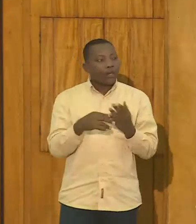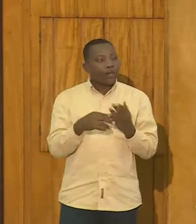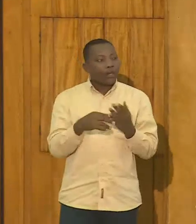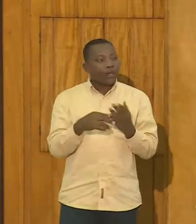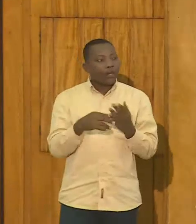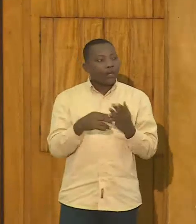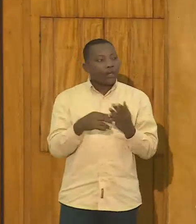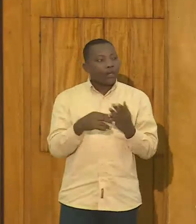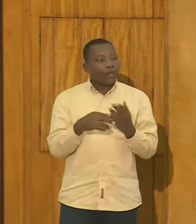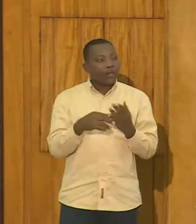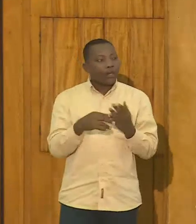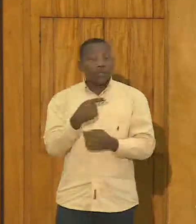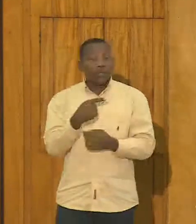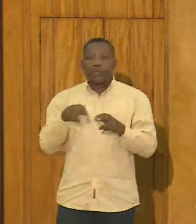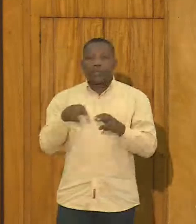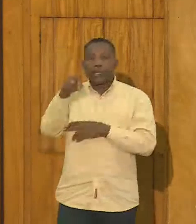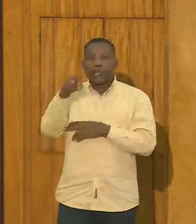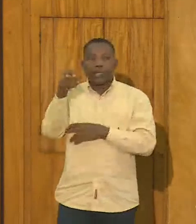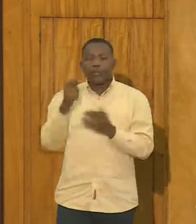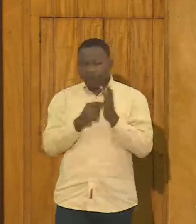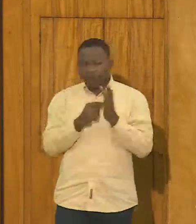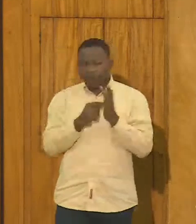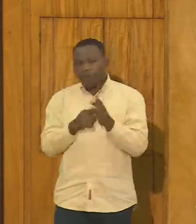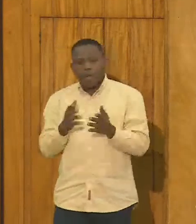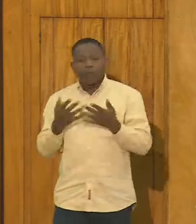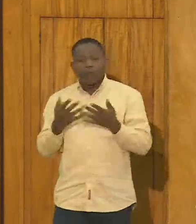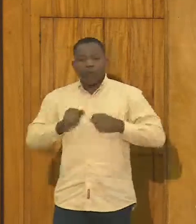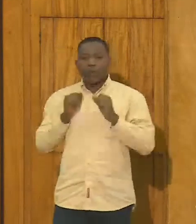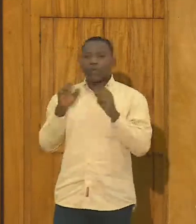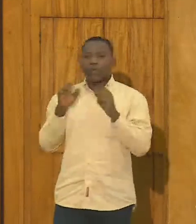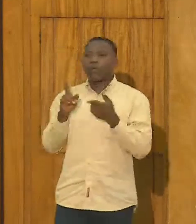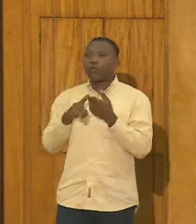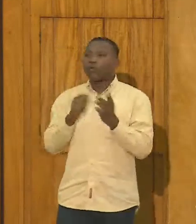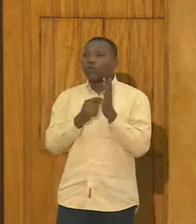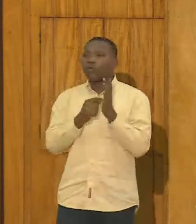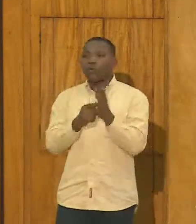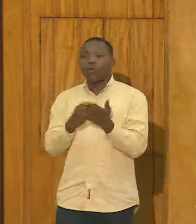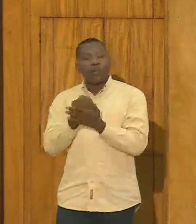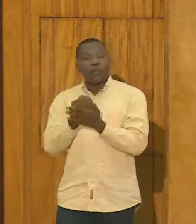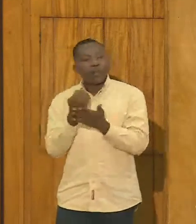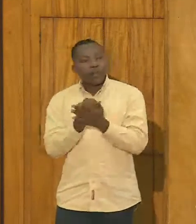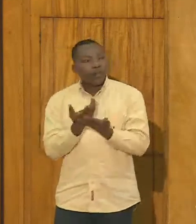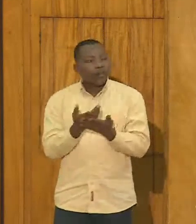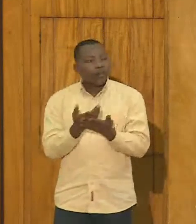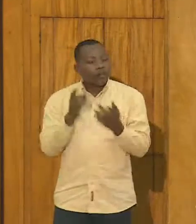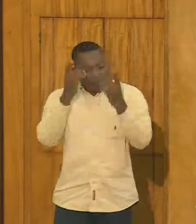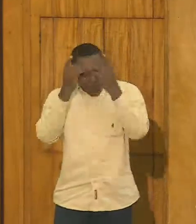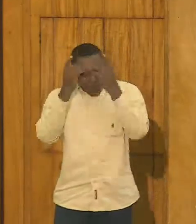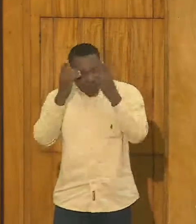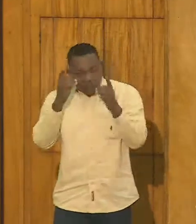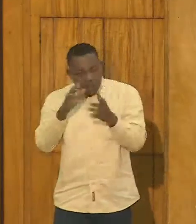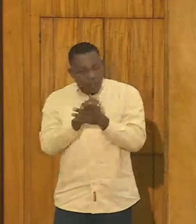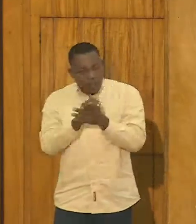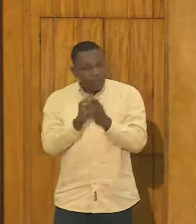in research is driven by a commitment to generating evidence that informs health policy and supports equitable